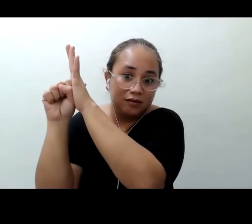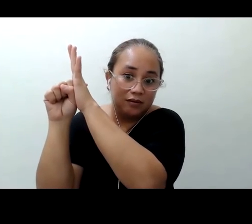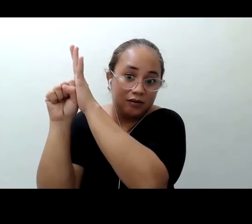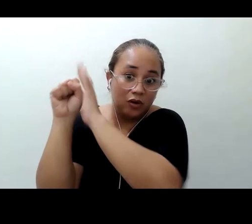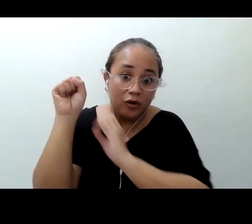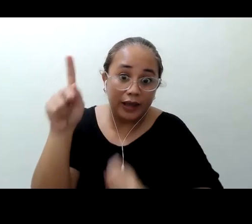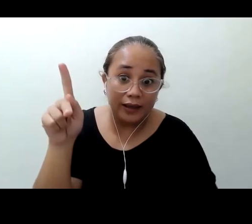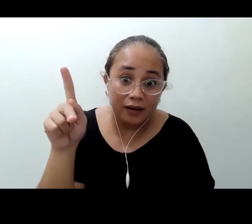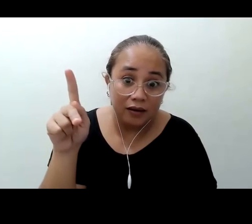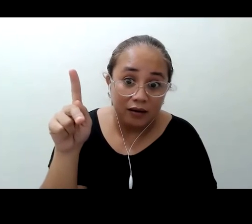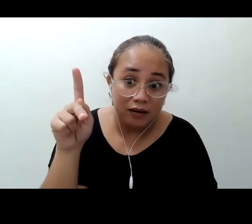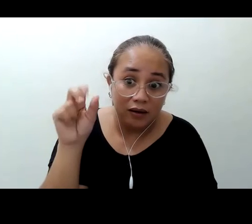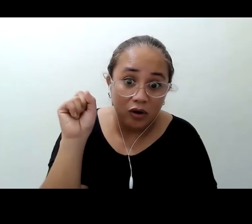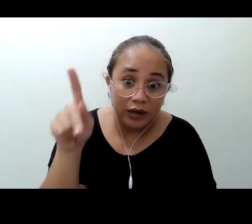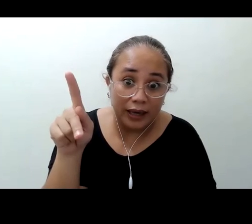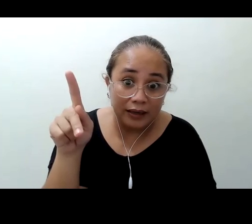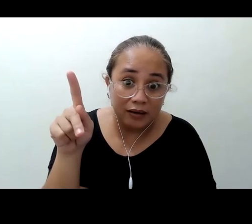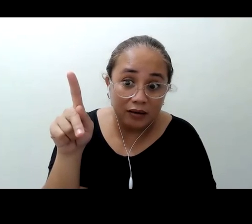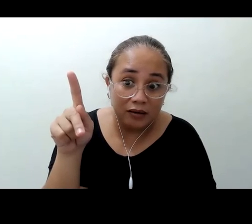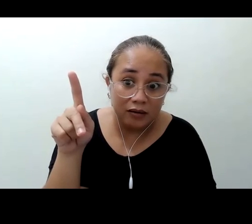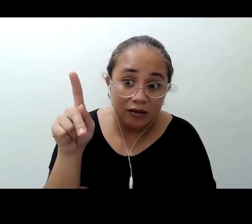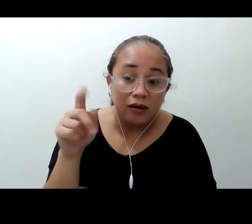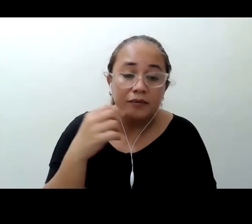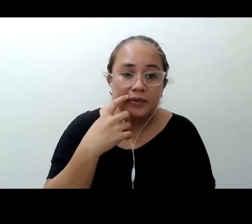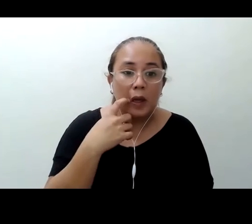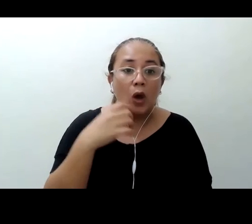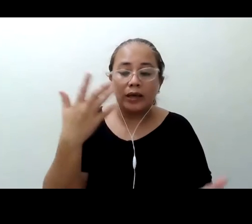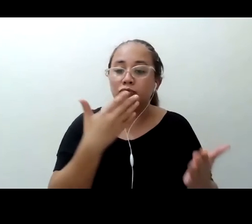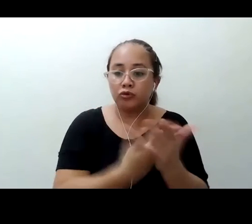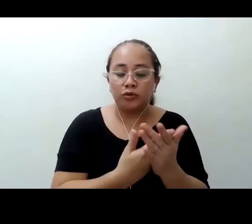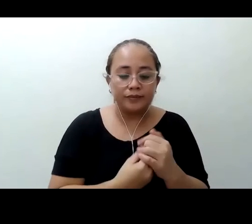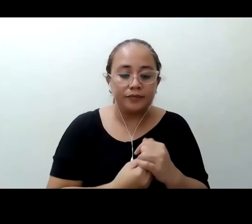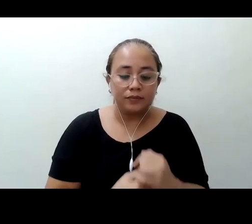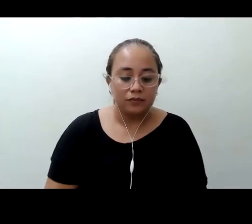Okay. All right. So that's good. It's